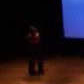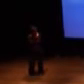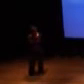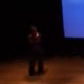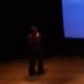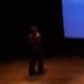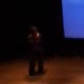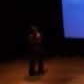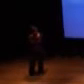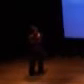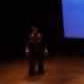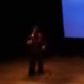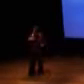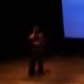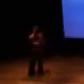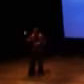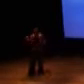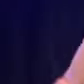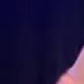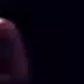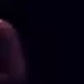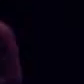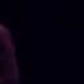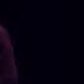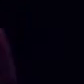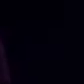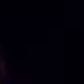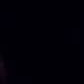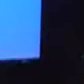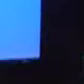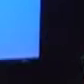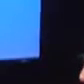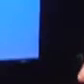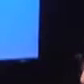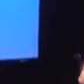I was fucking fighting them off.